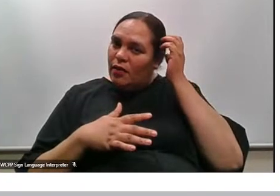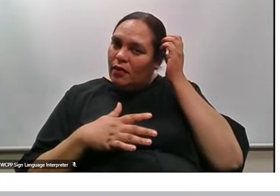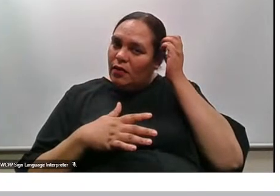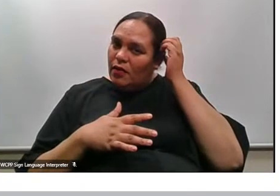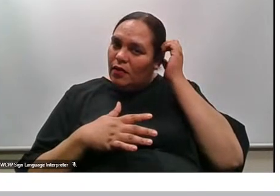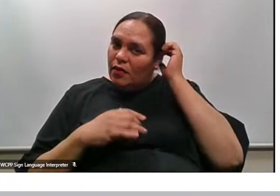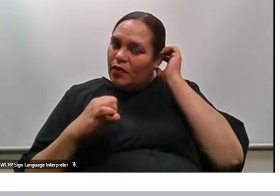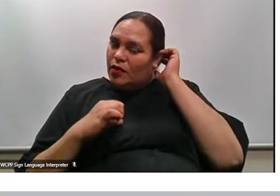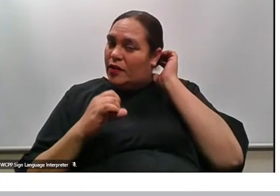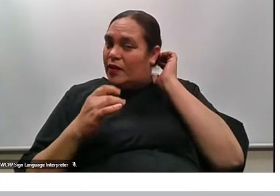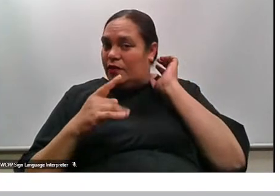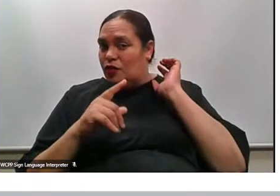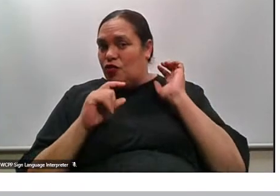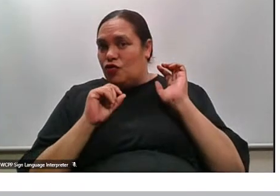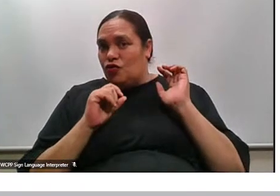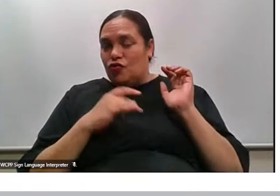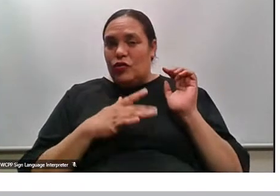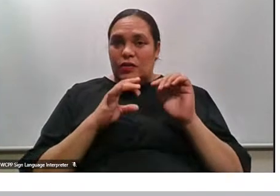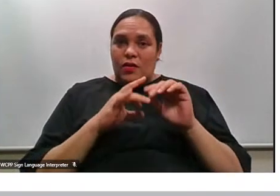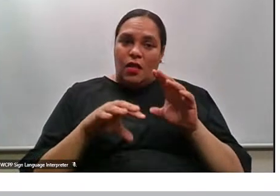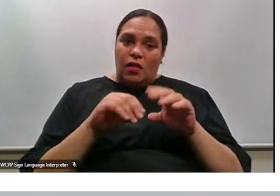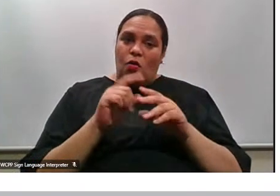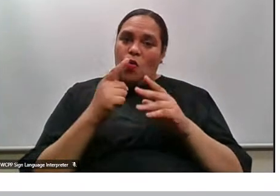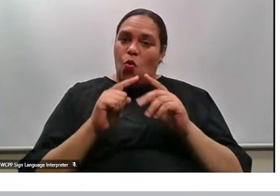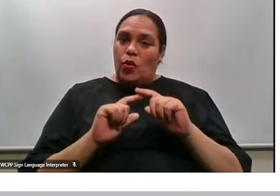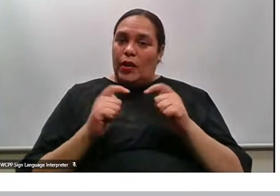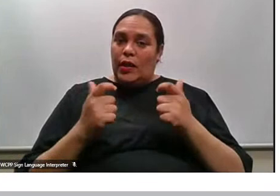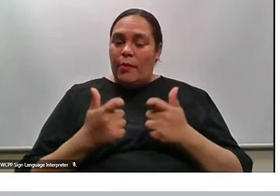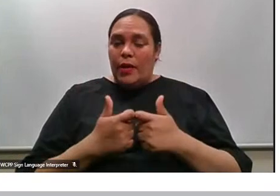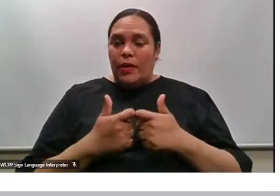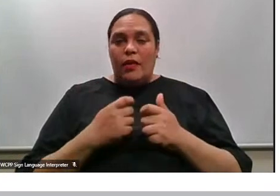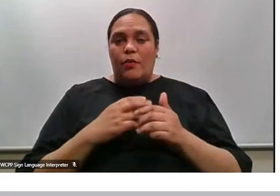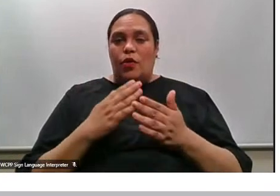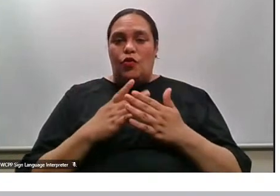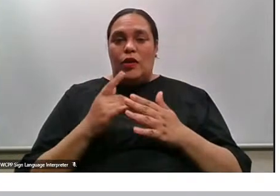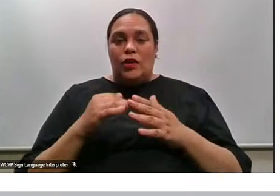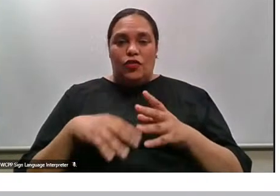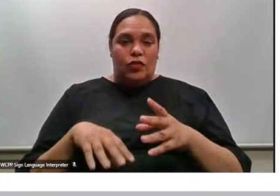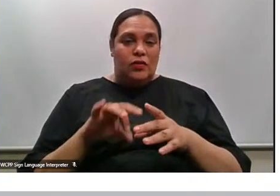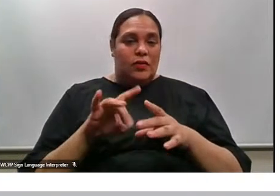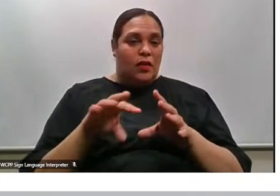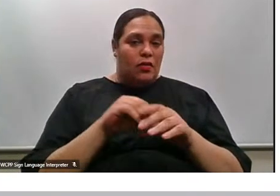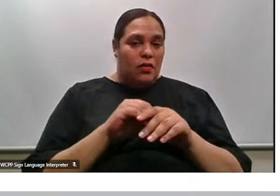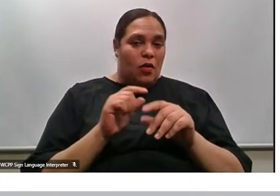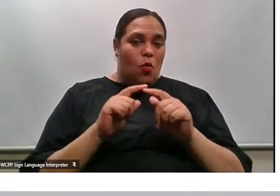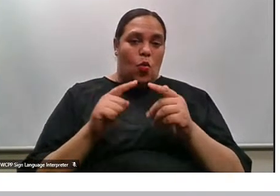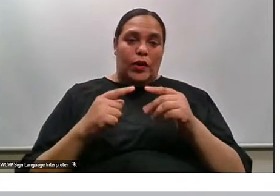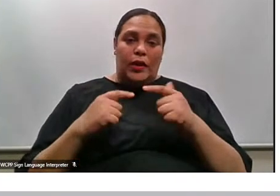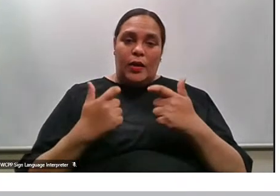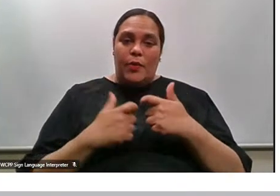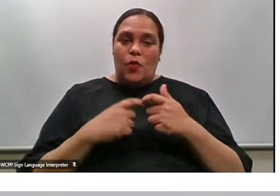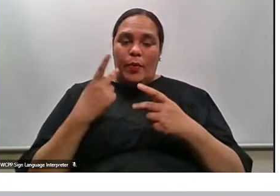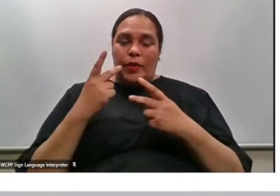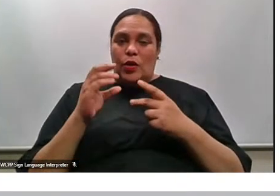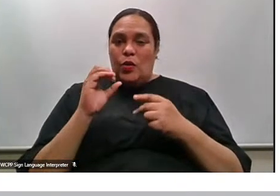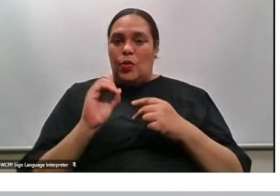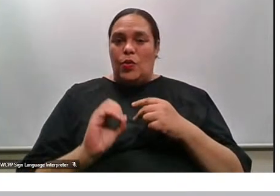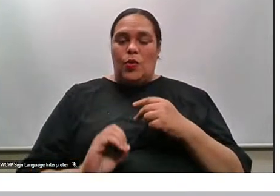Is she still with the? Is it the audit committee? Is she still with the audit committee? Because I see zero